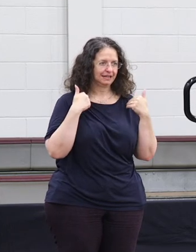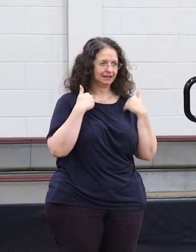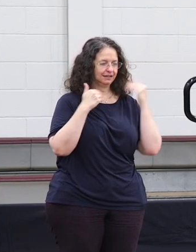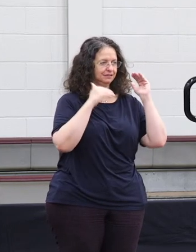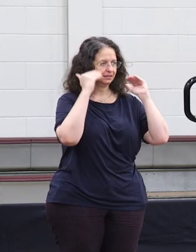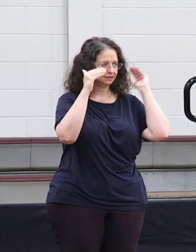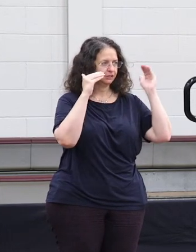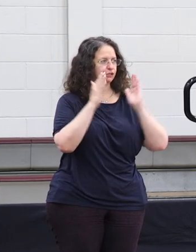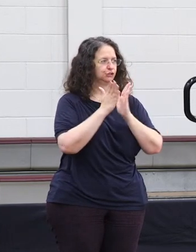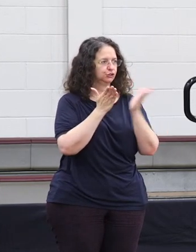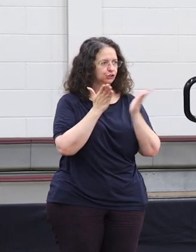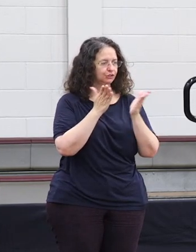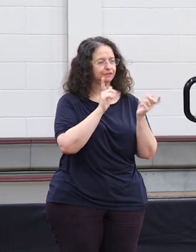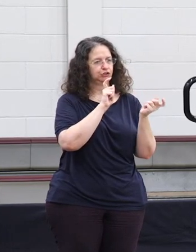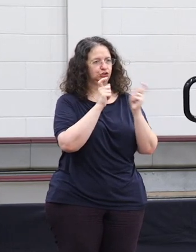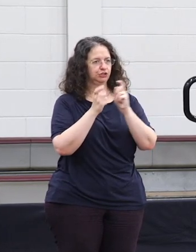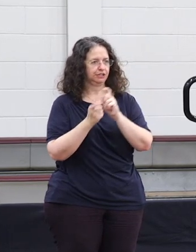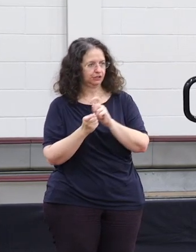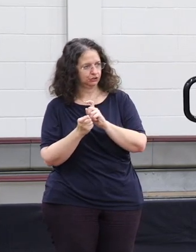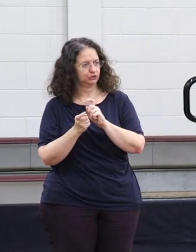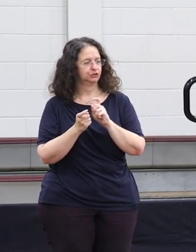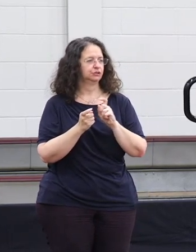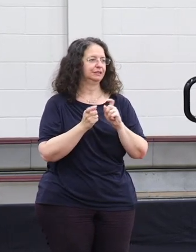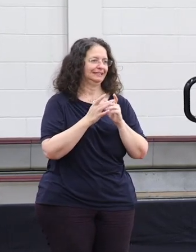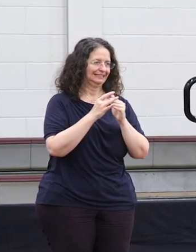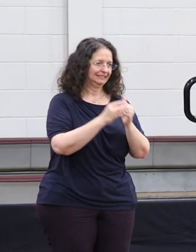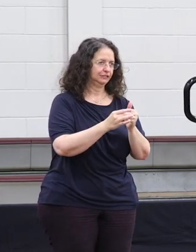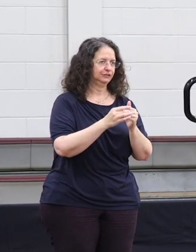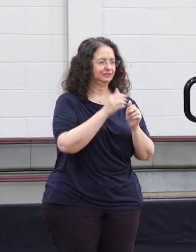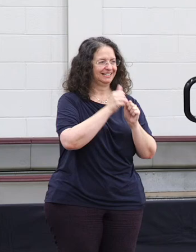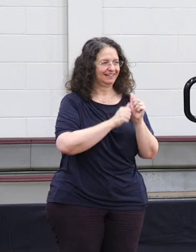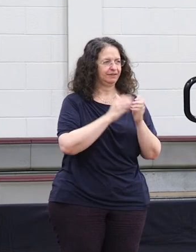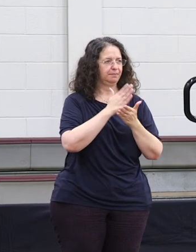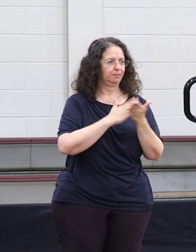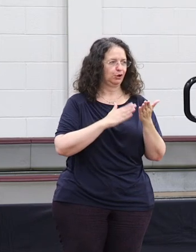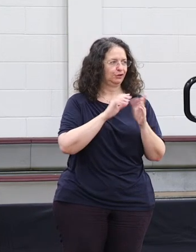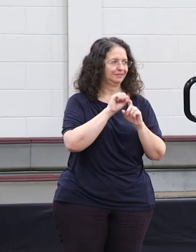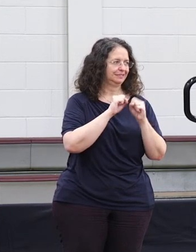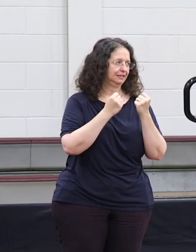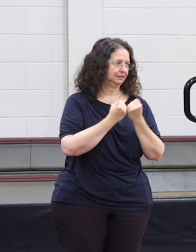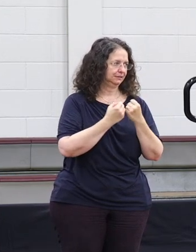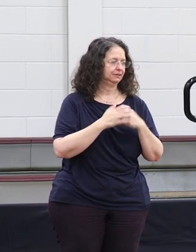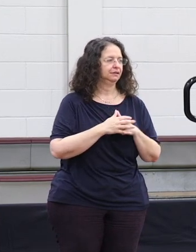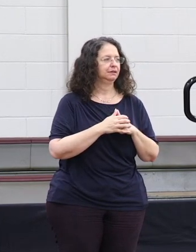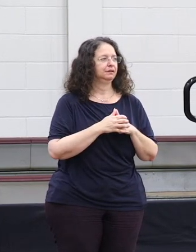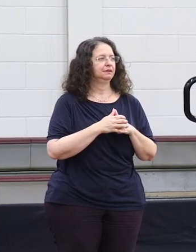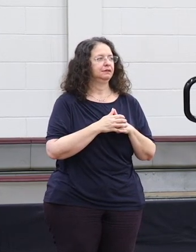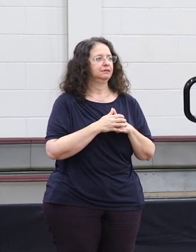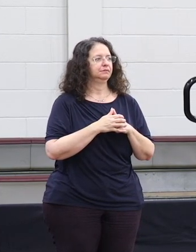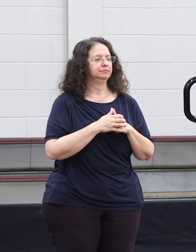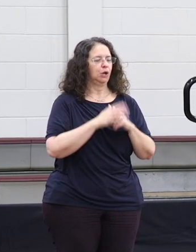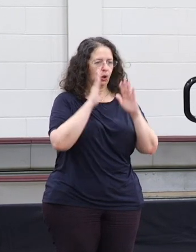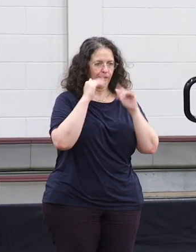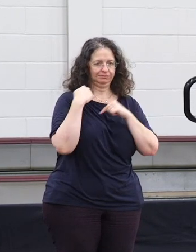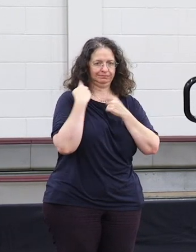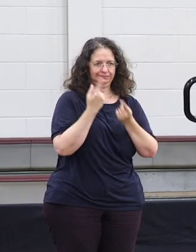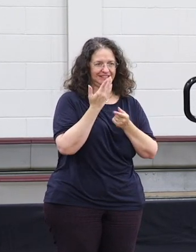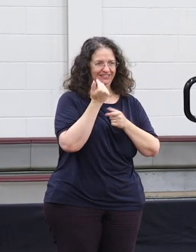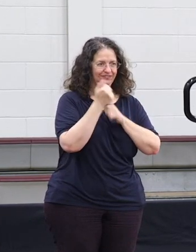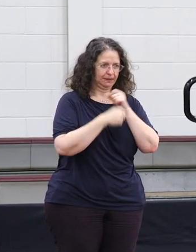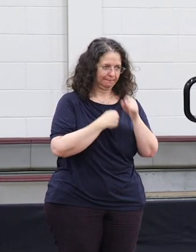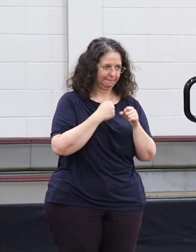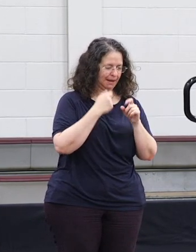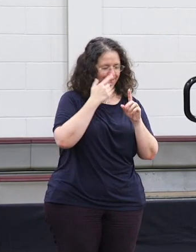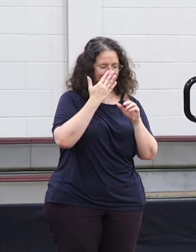to serve as change agents and leaders in every facet of our society. Let the last 15 months of your high